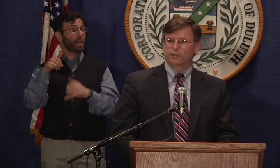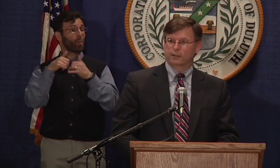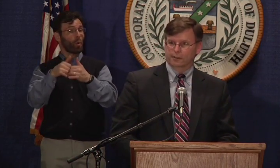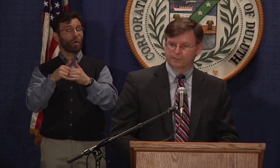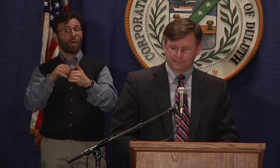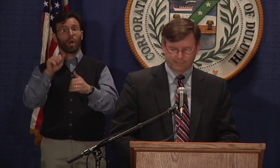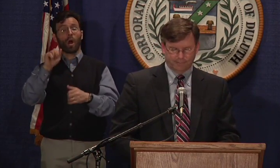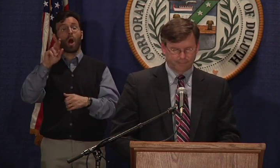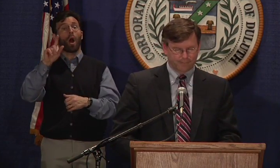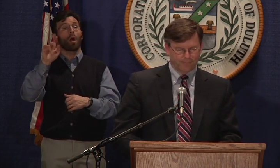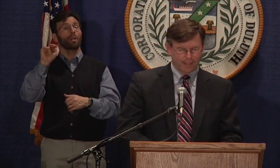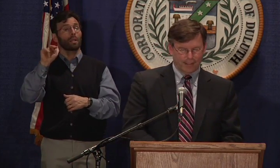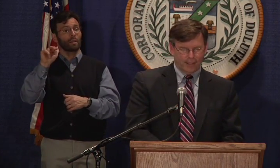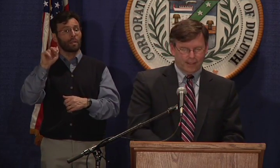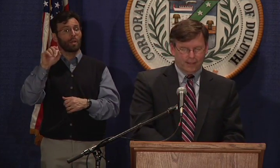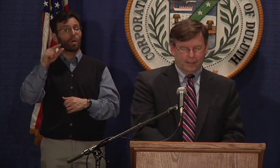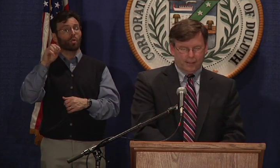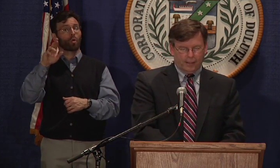Arlen Bordenkircher.